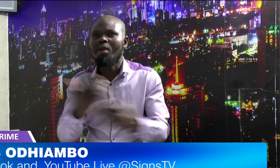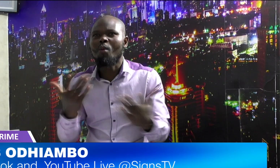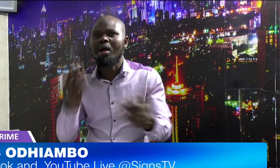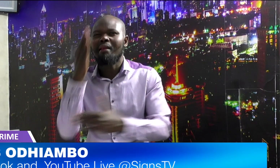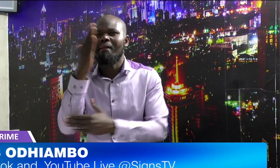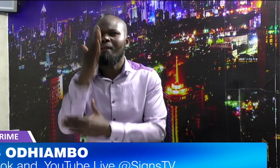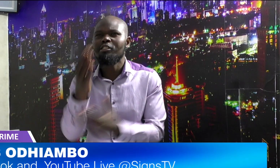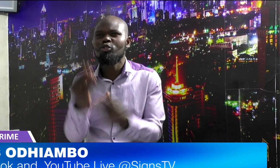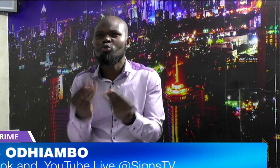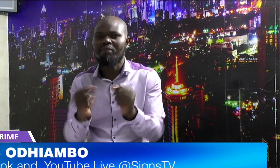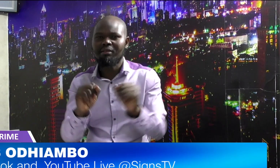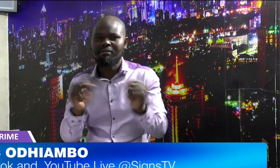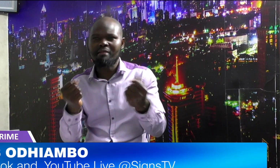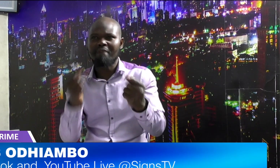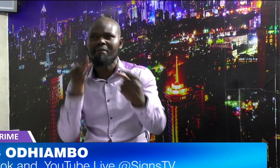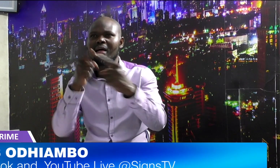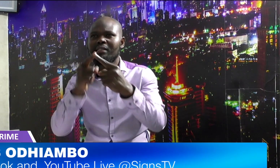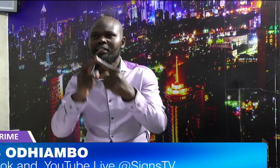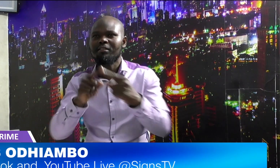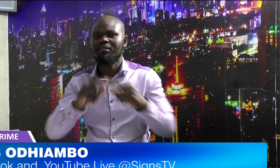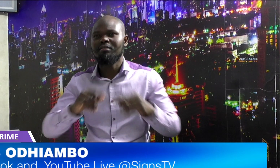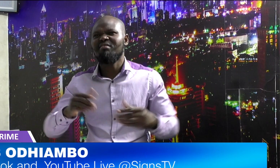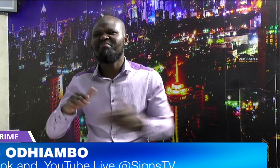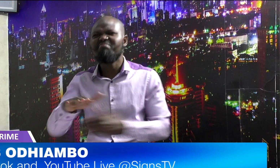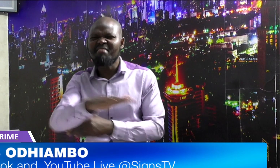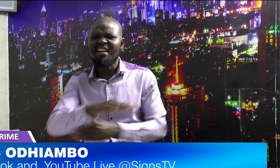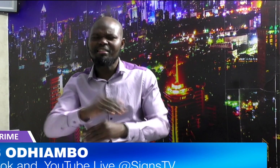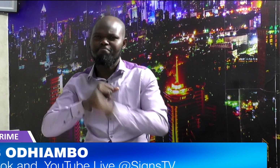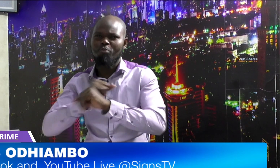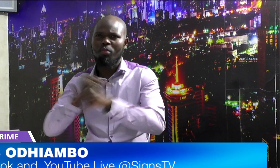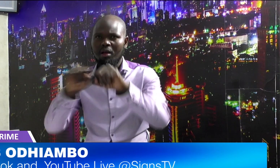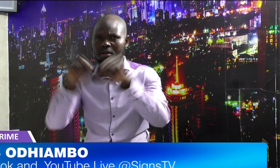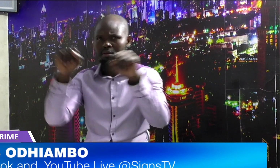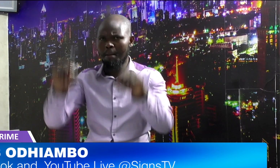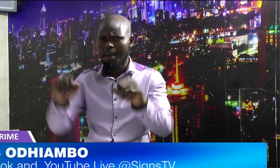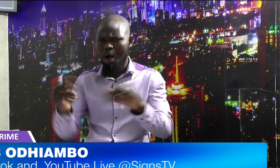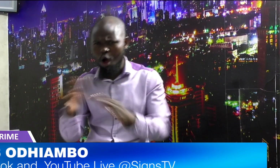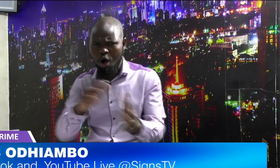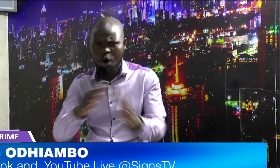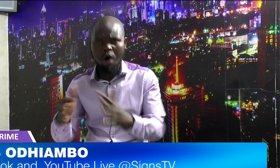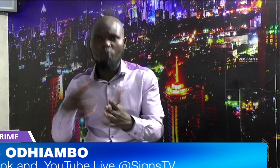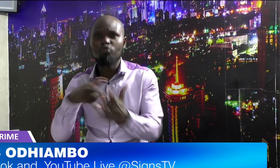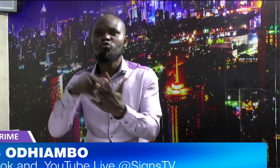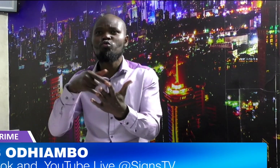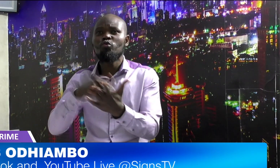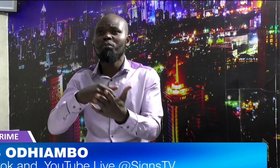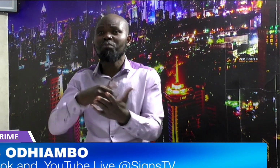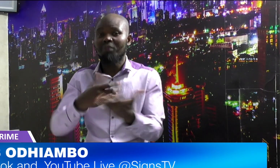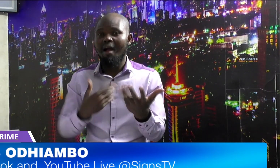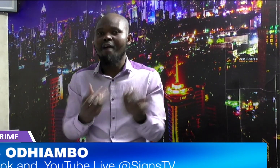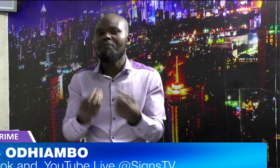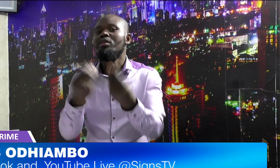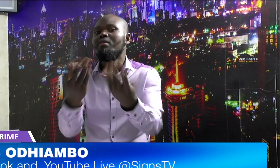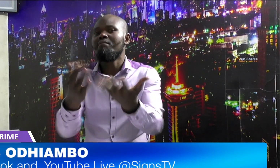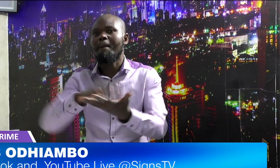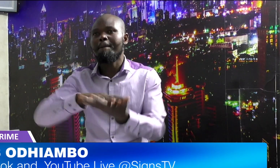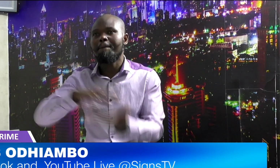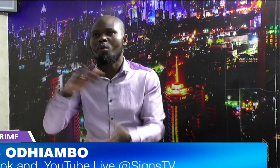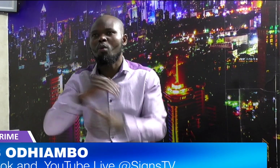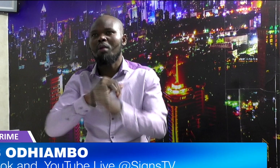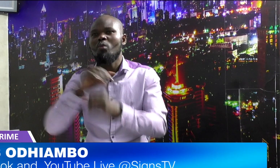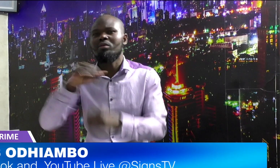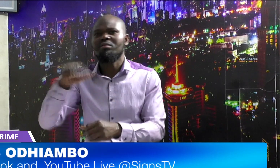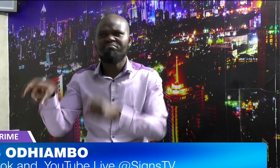mitigate flash floods that could impact rice farms. The authority has acquired an eviction from the